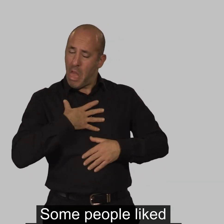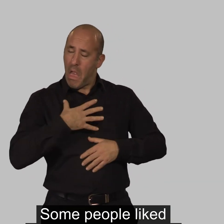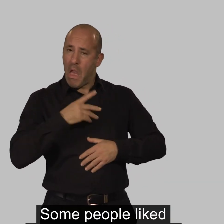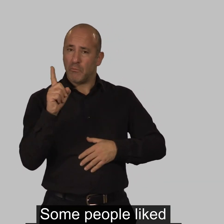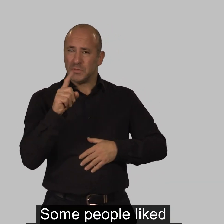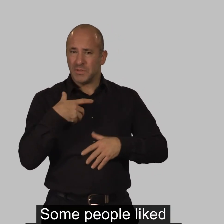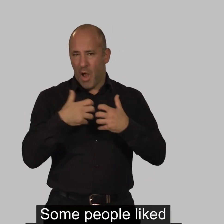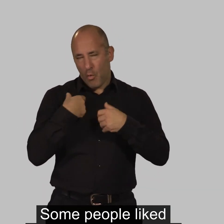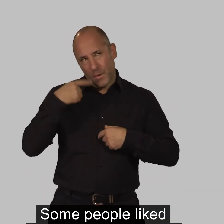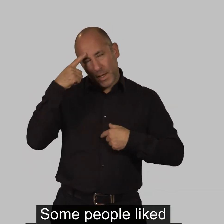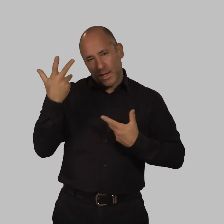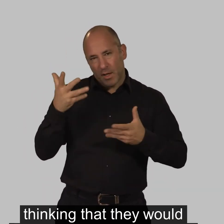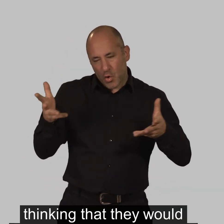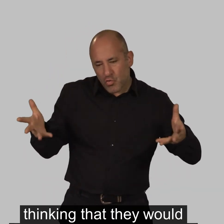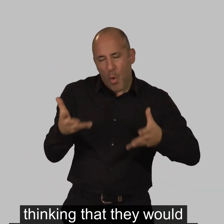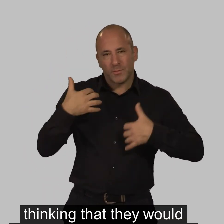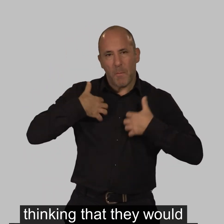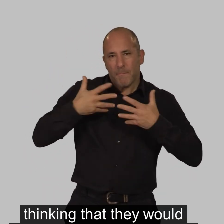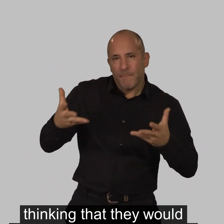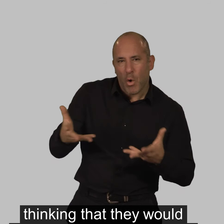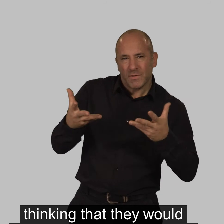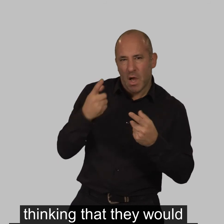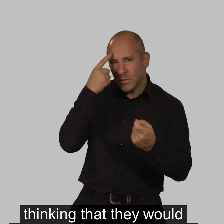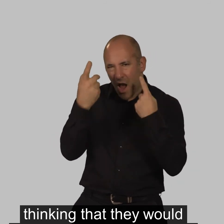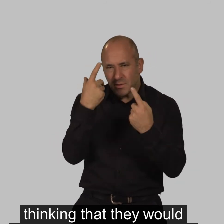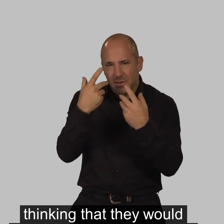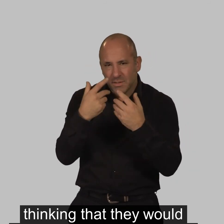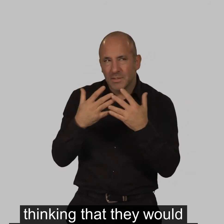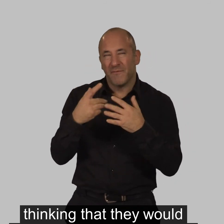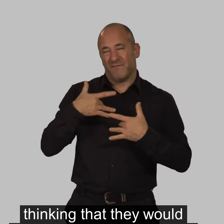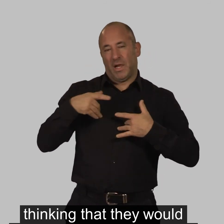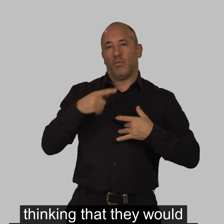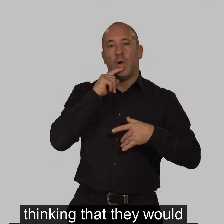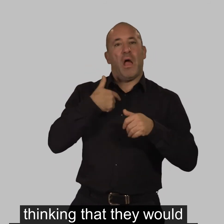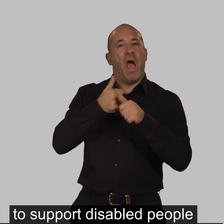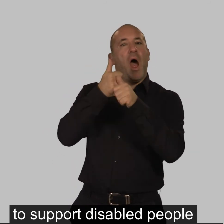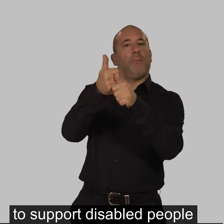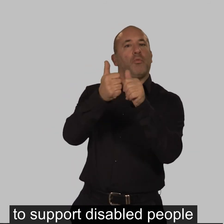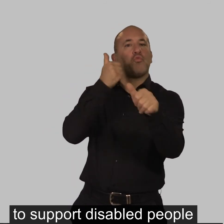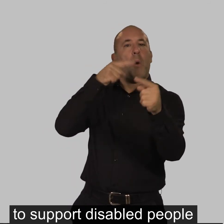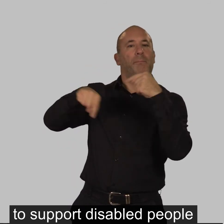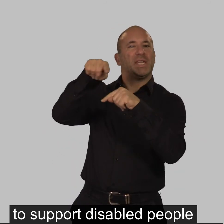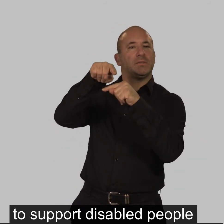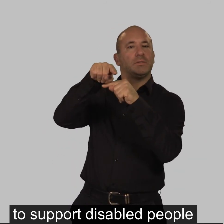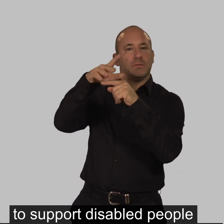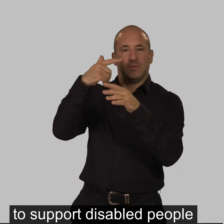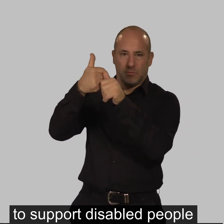Some people liked the idea of incentives, thinking that they would help employers to do more to support